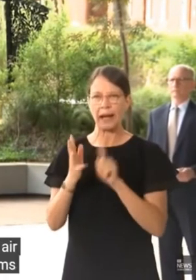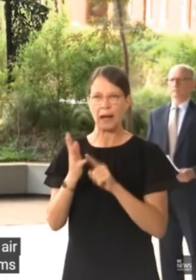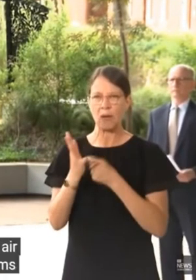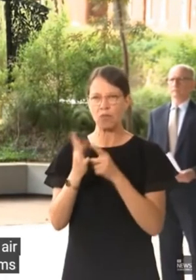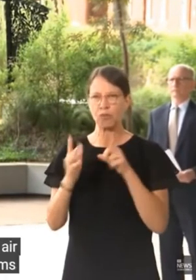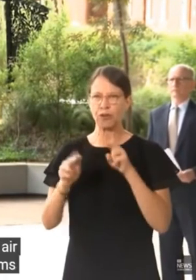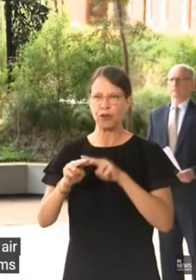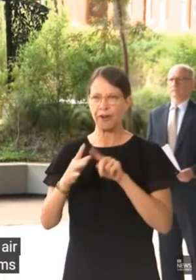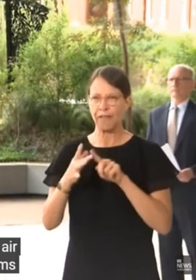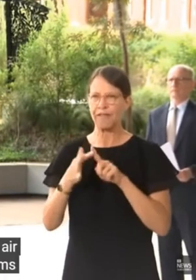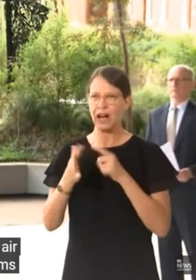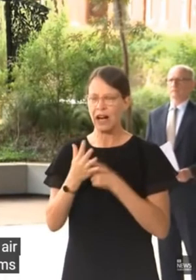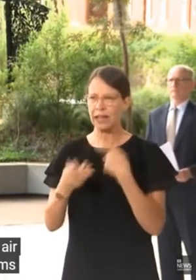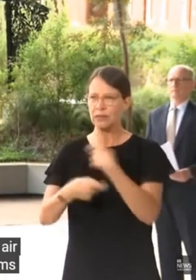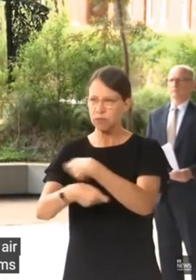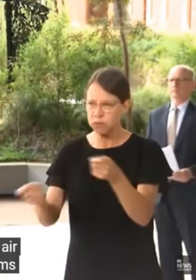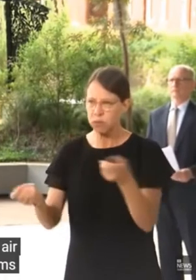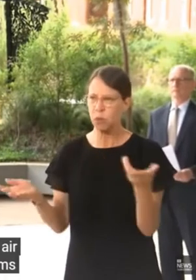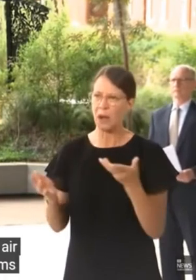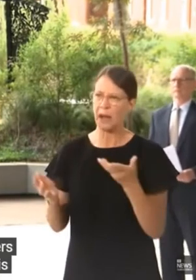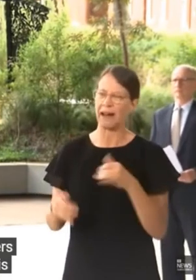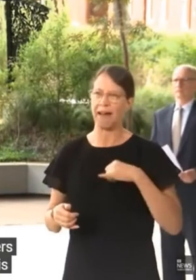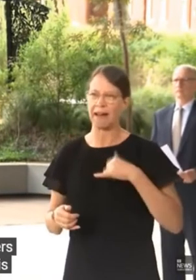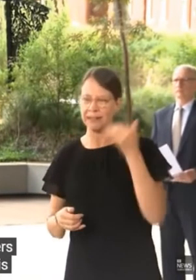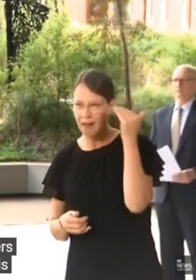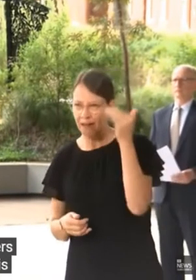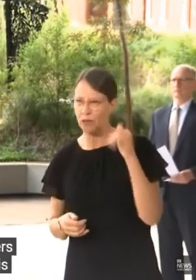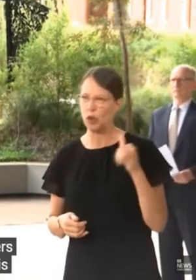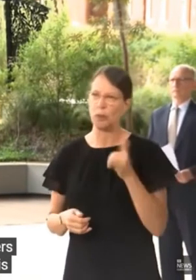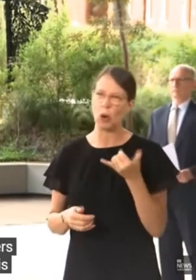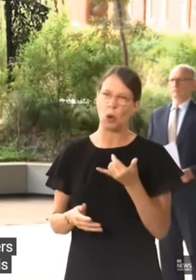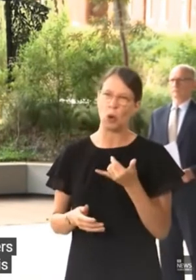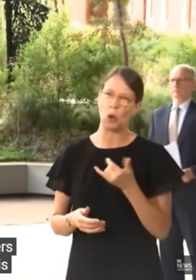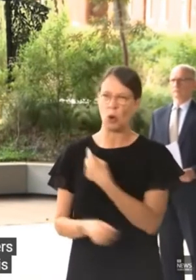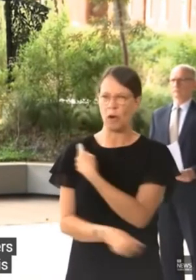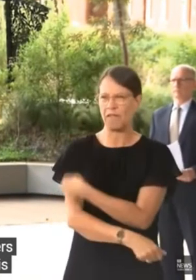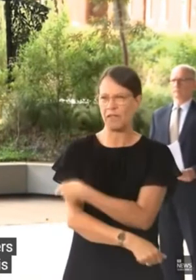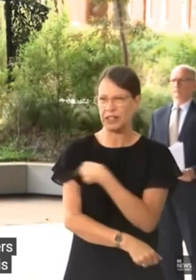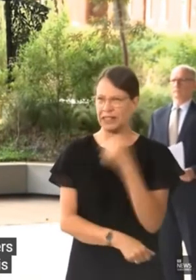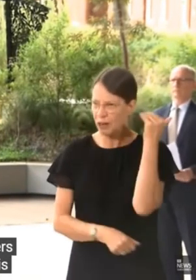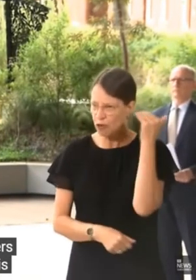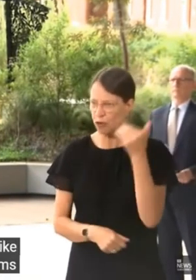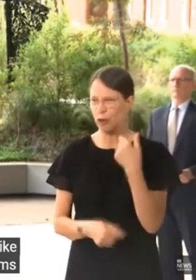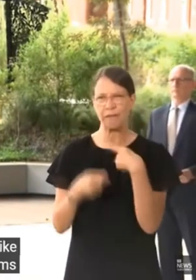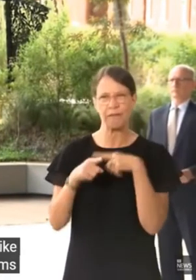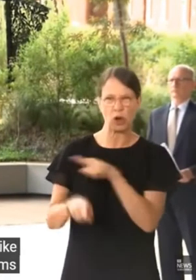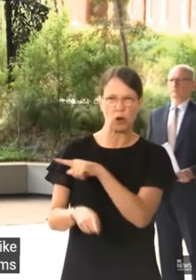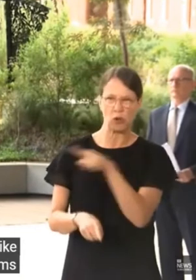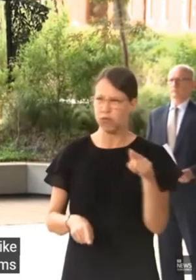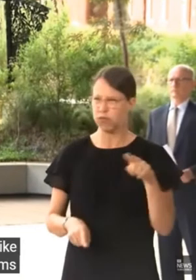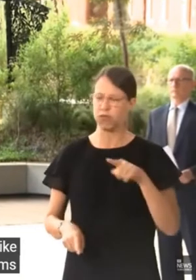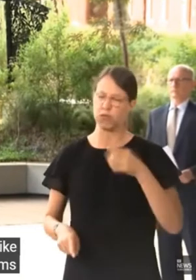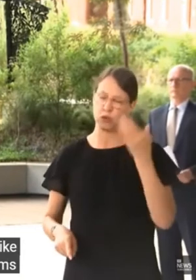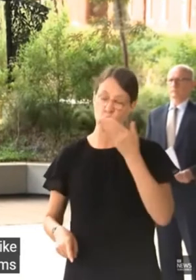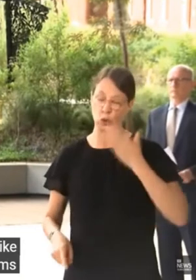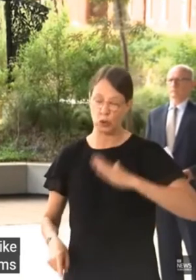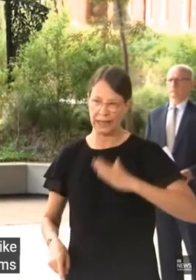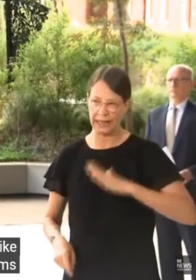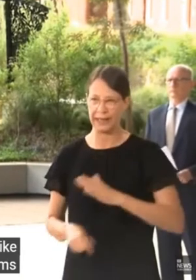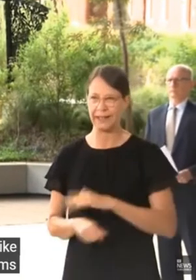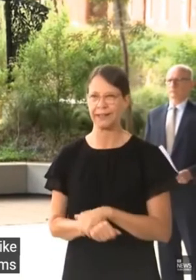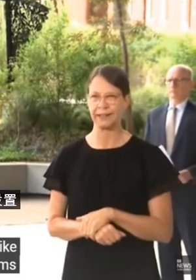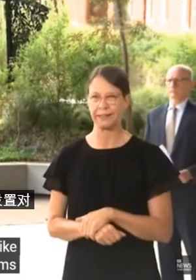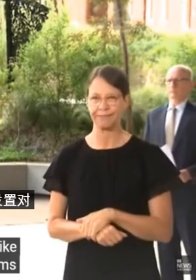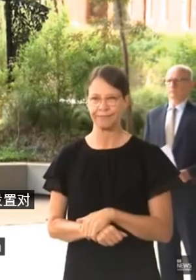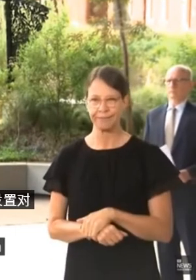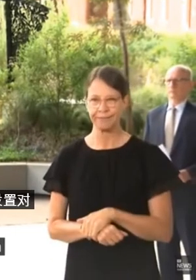spaces like staff rooms and first aid rooms based on the risk profile in that individual school. We are maintaining the settings from Term